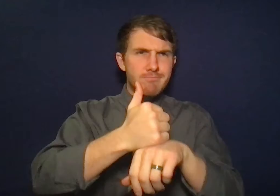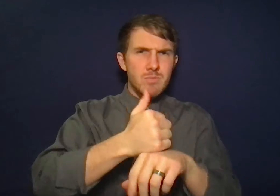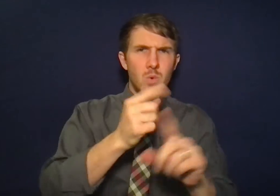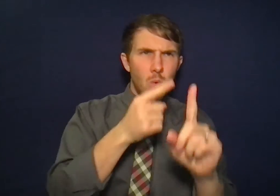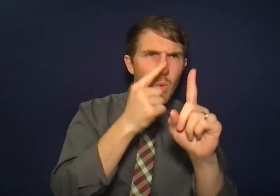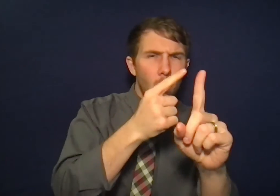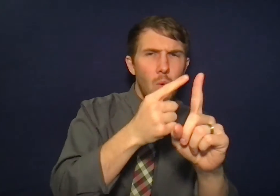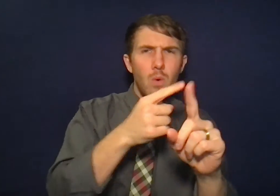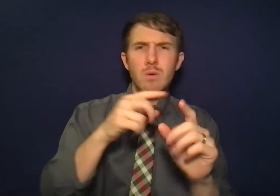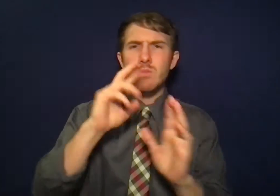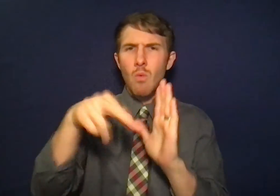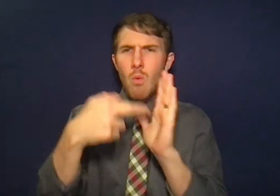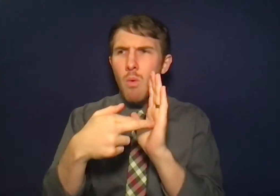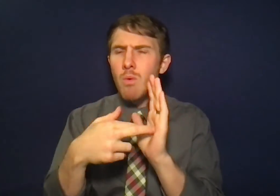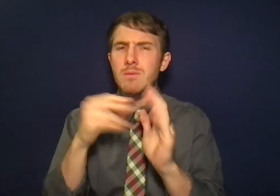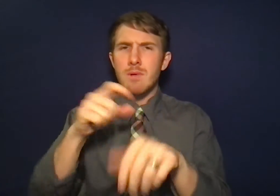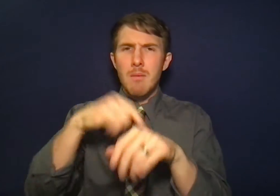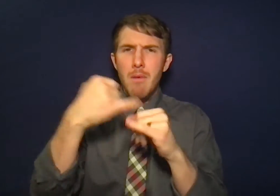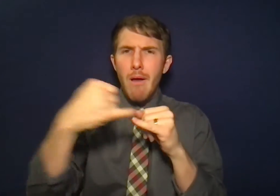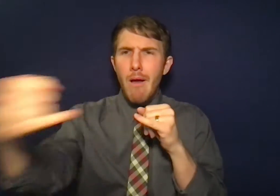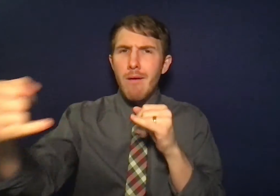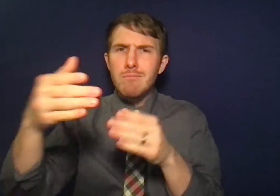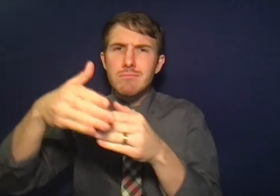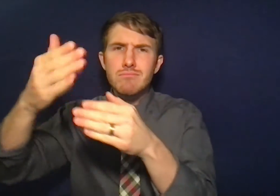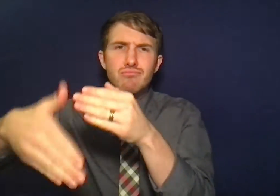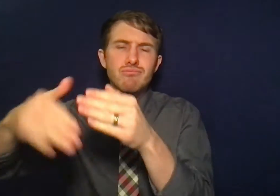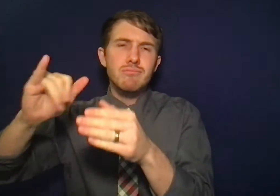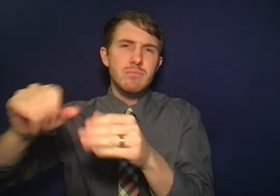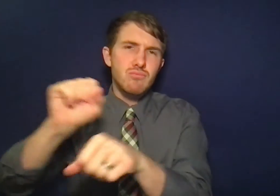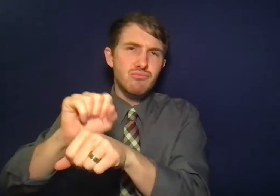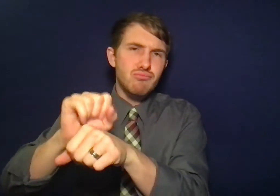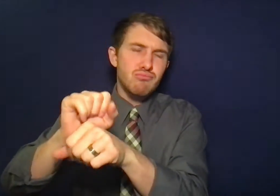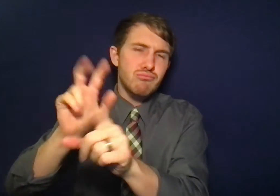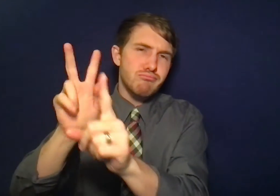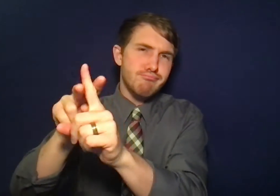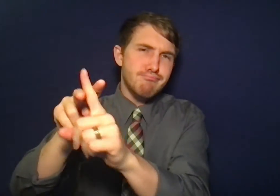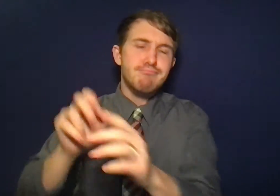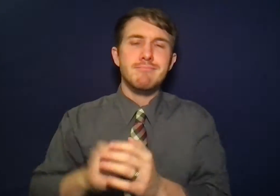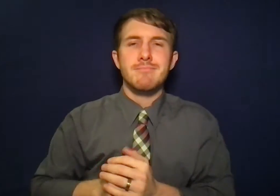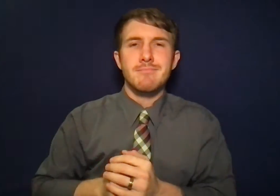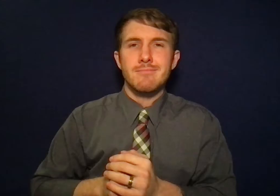define group goals, roles, and a timeline for completion of the work.